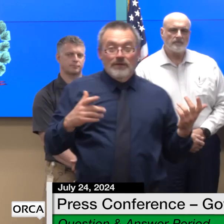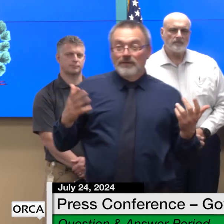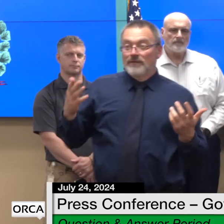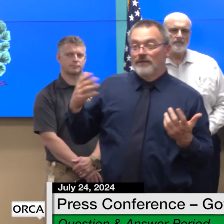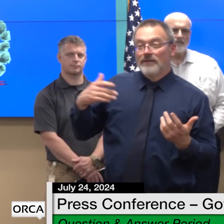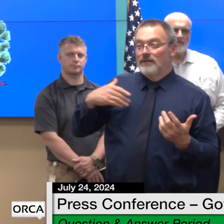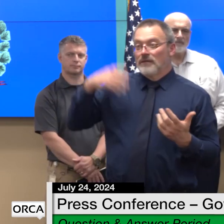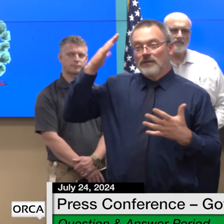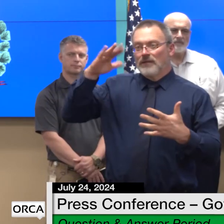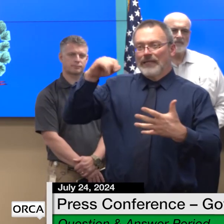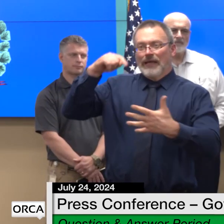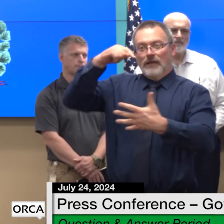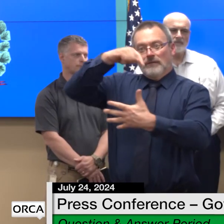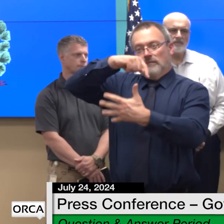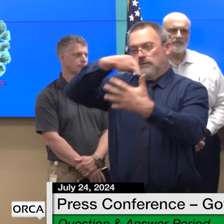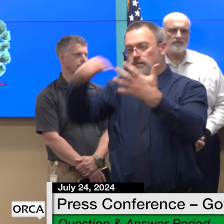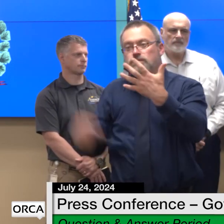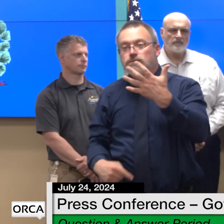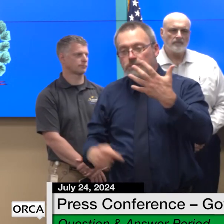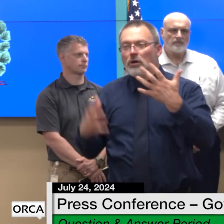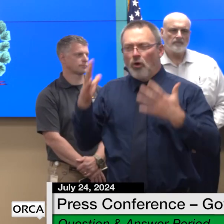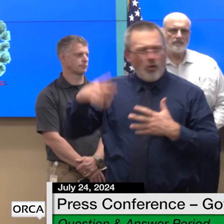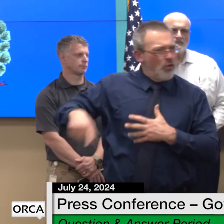things I think Americans want to know.